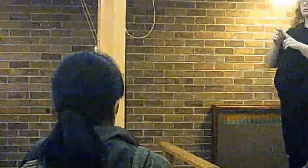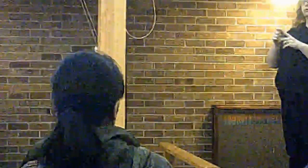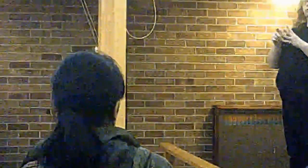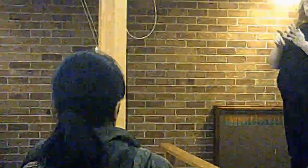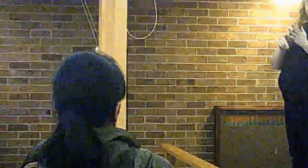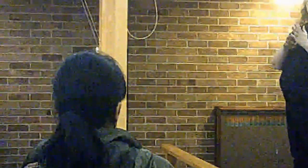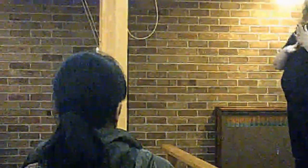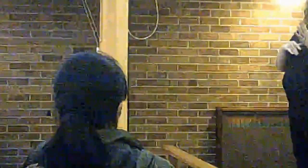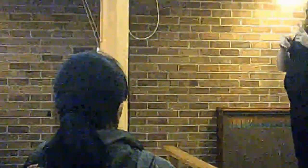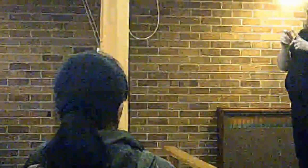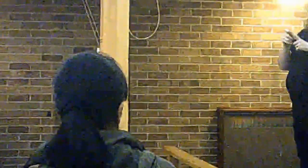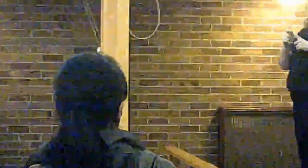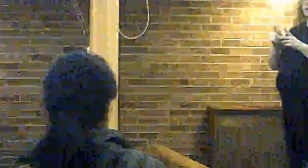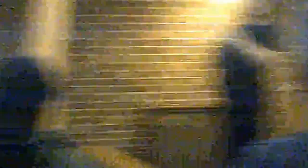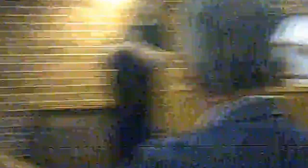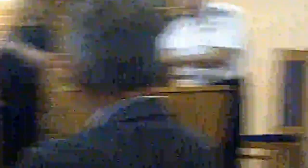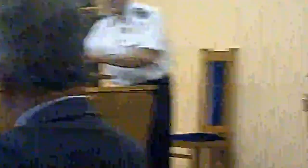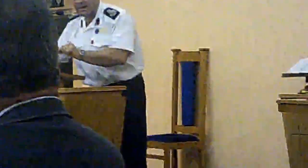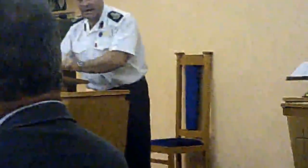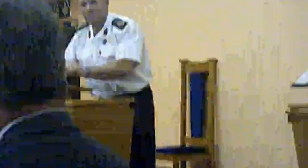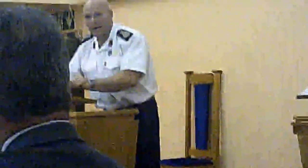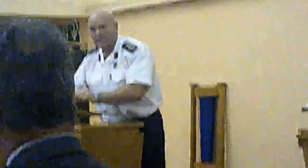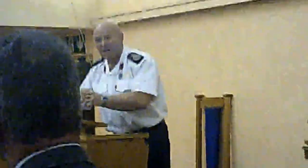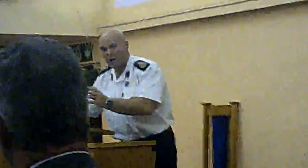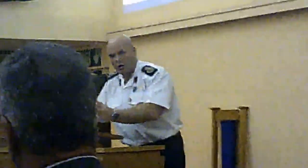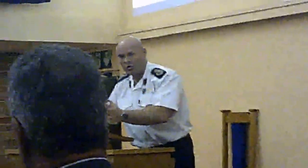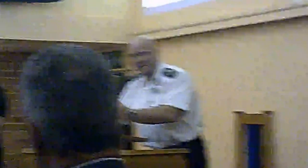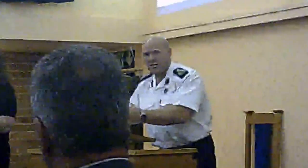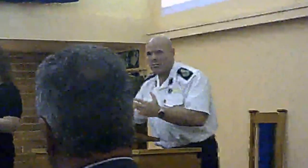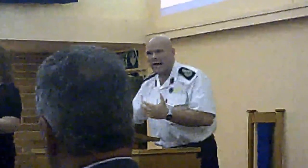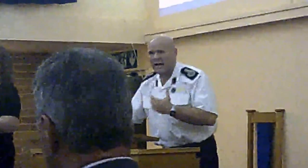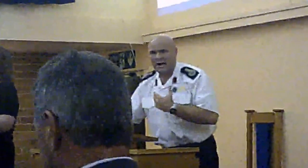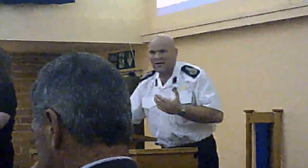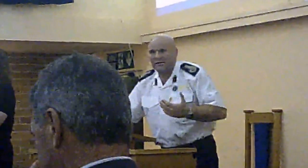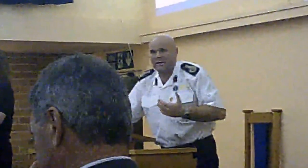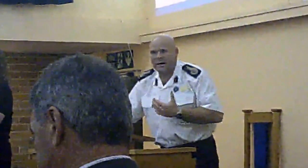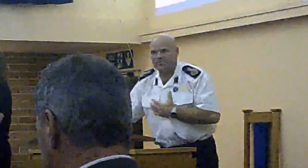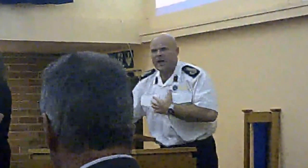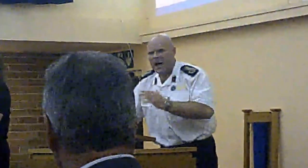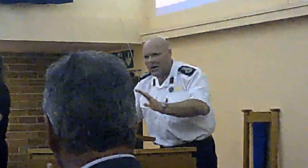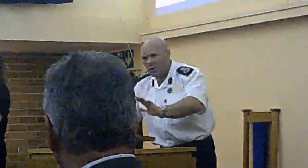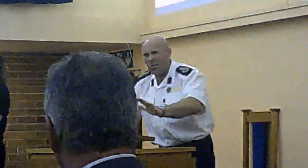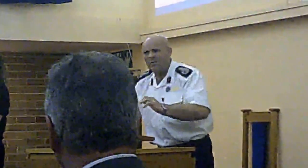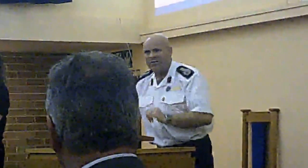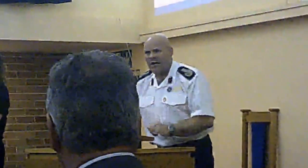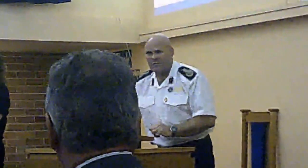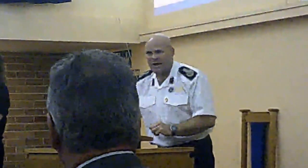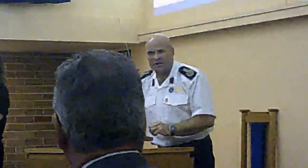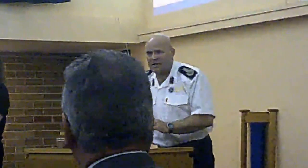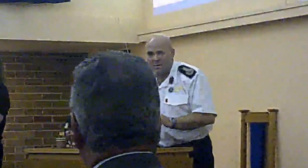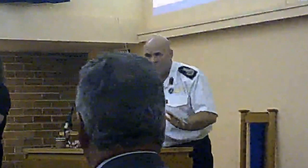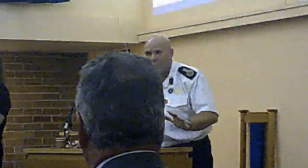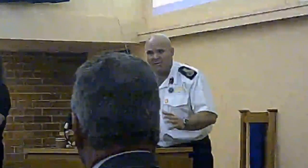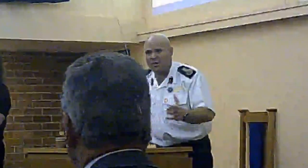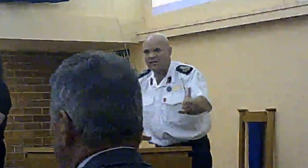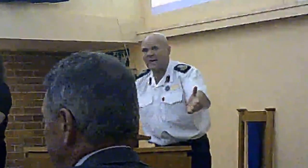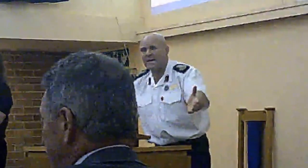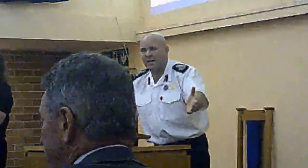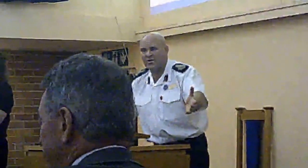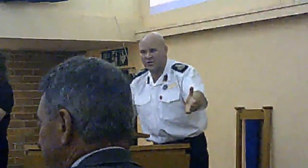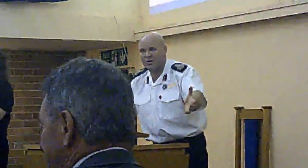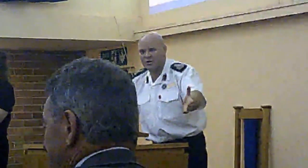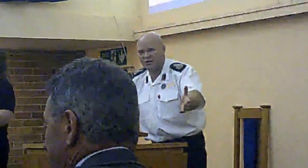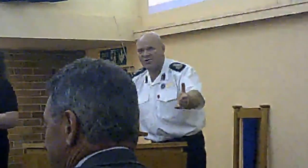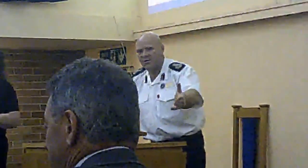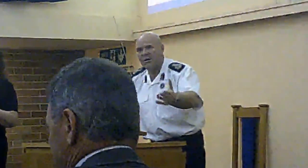the library. It's in the Greenbelt according to... I know about Fire and Rescue. I've got to